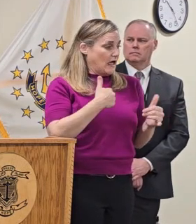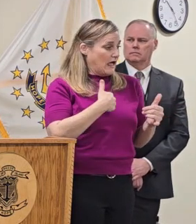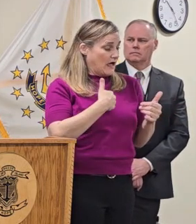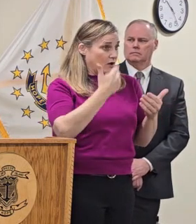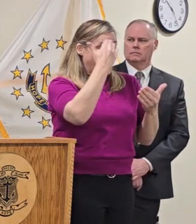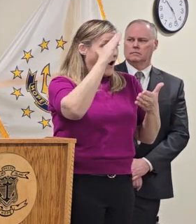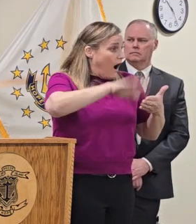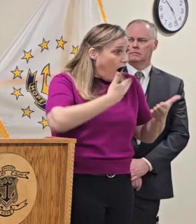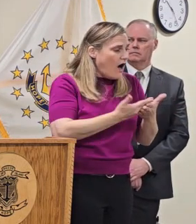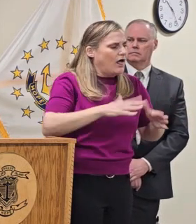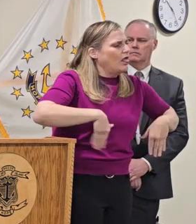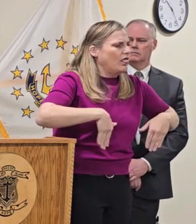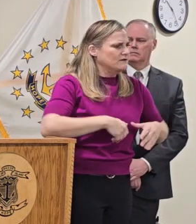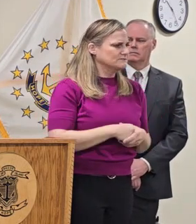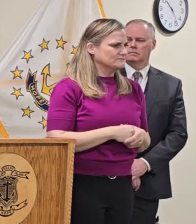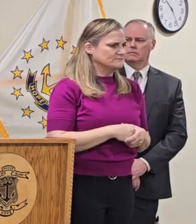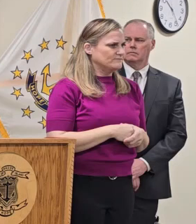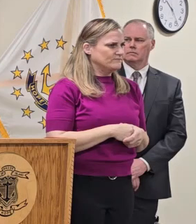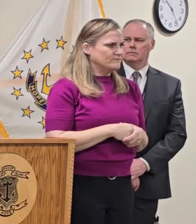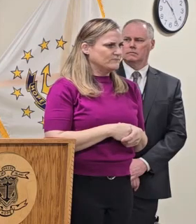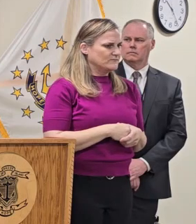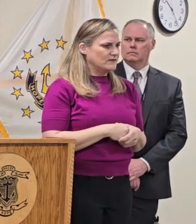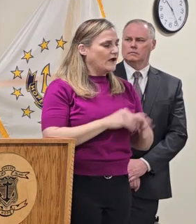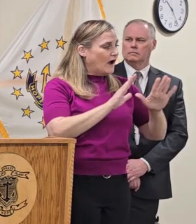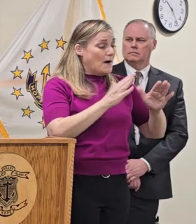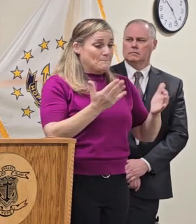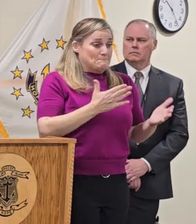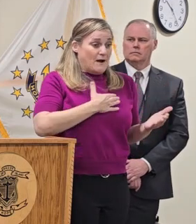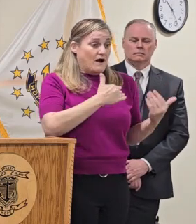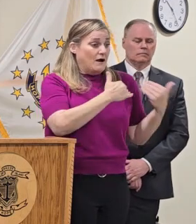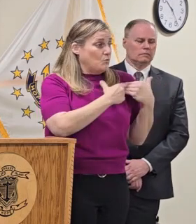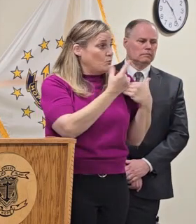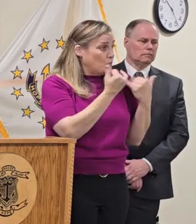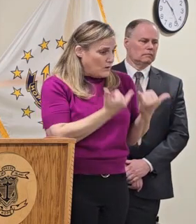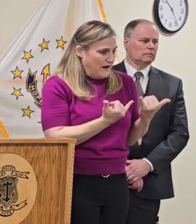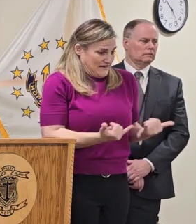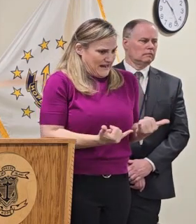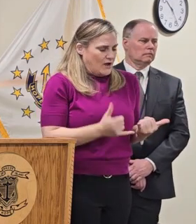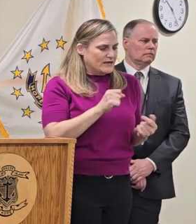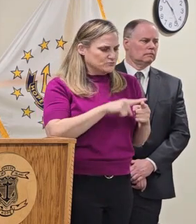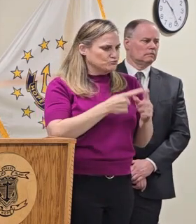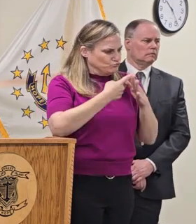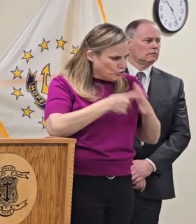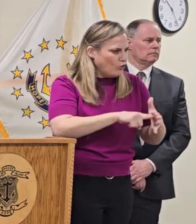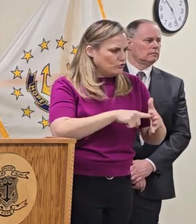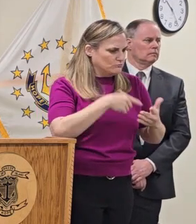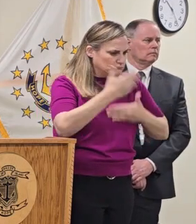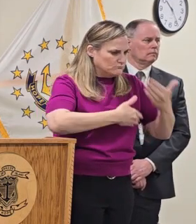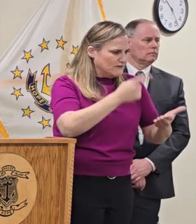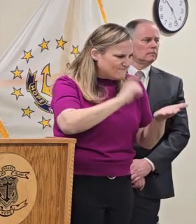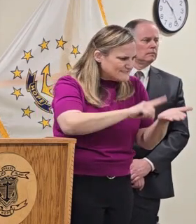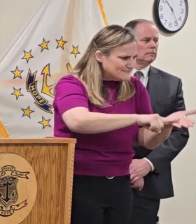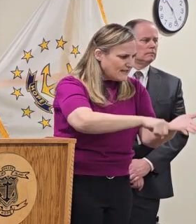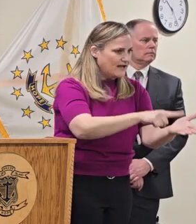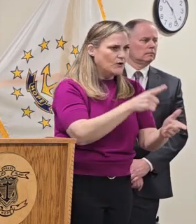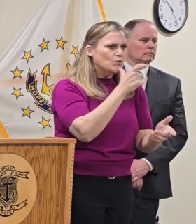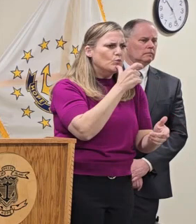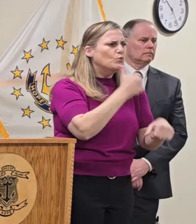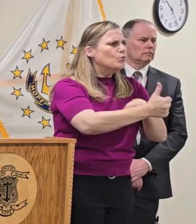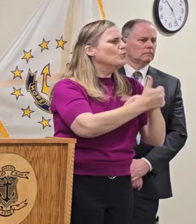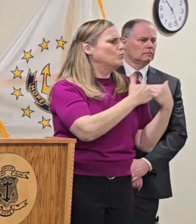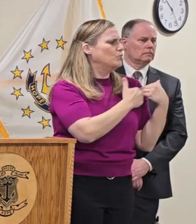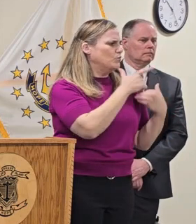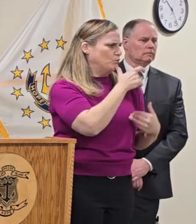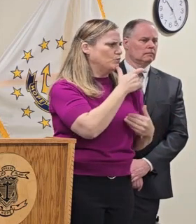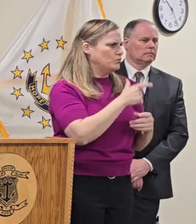recourse against the people within the government who were at fault. But I'm speaking completely hypothetically,